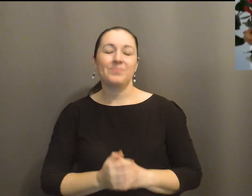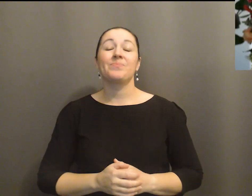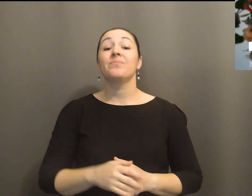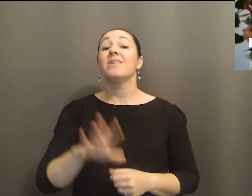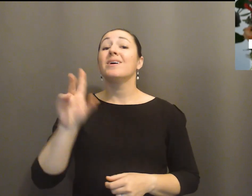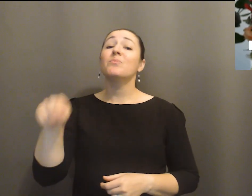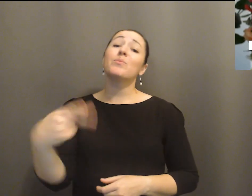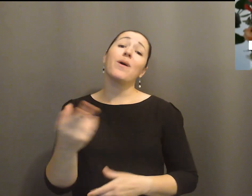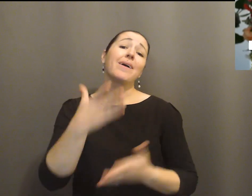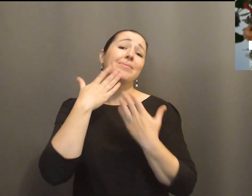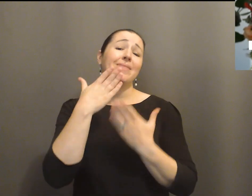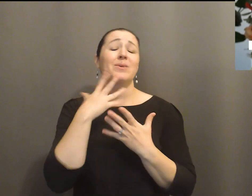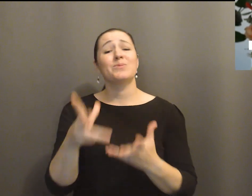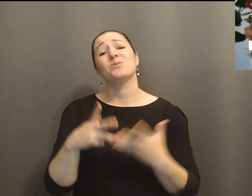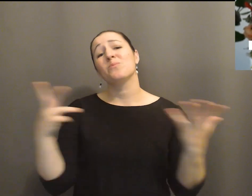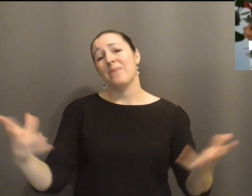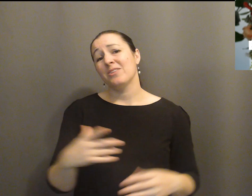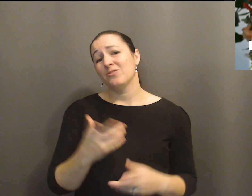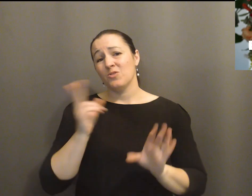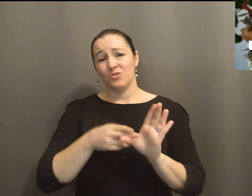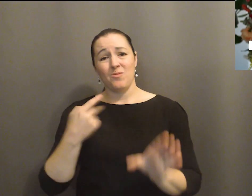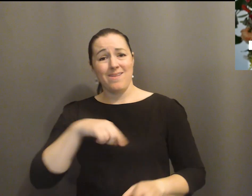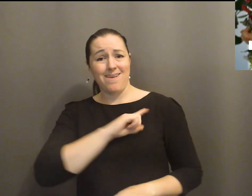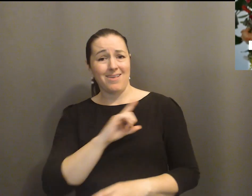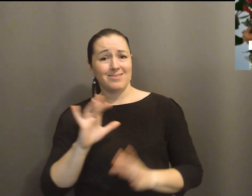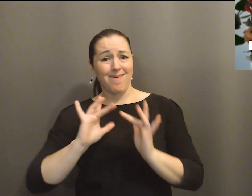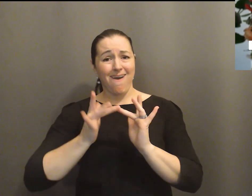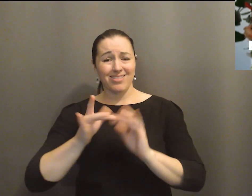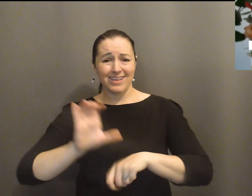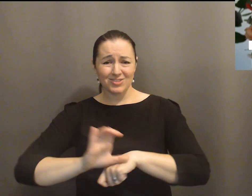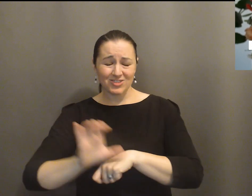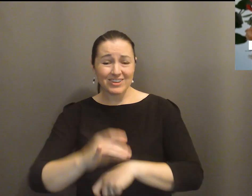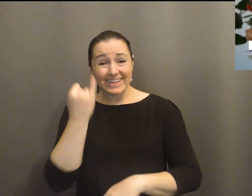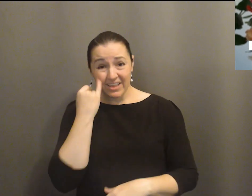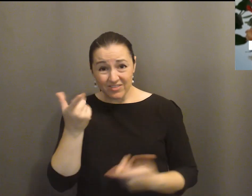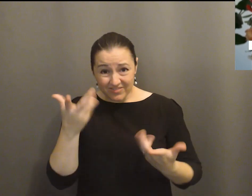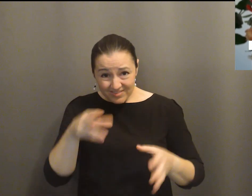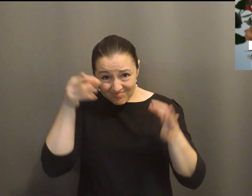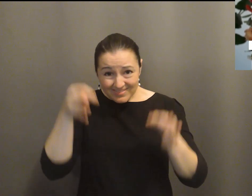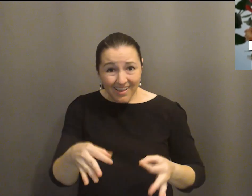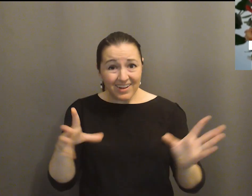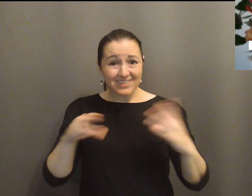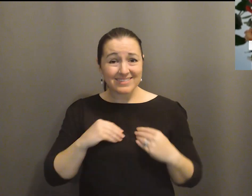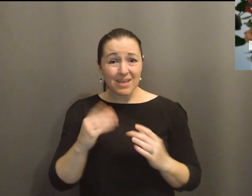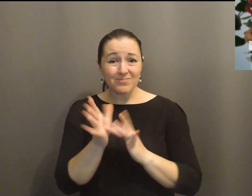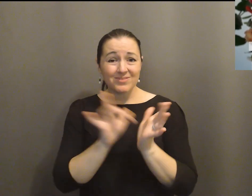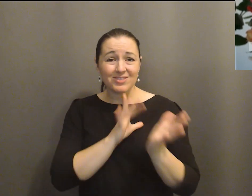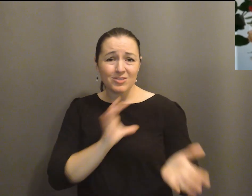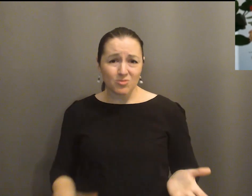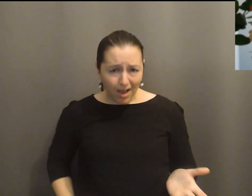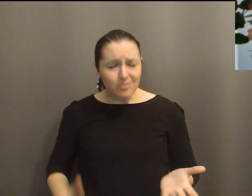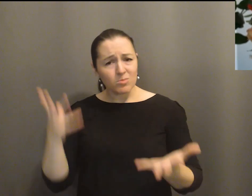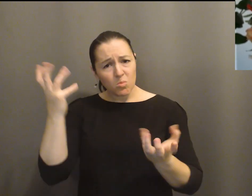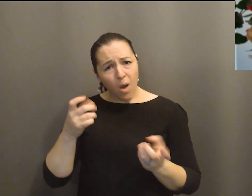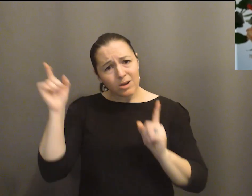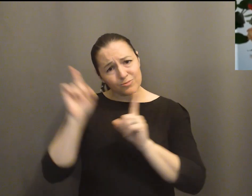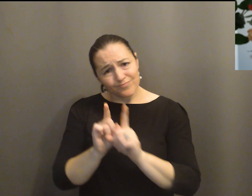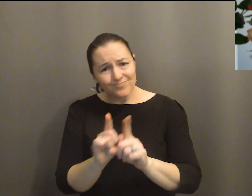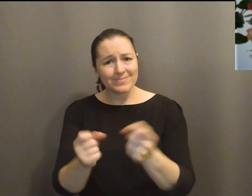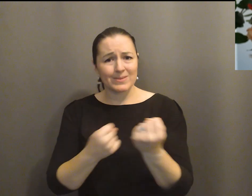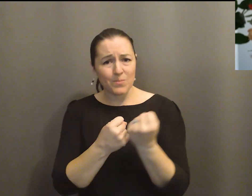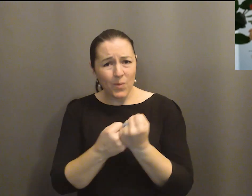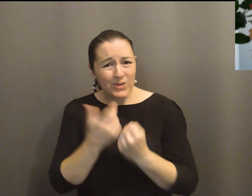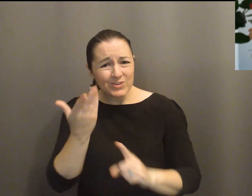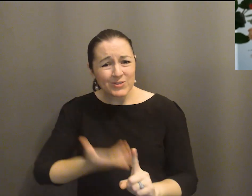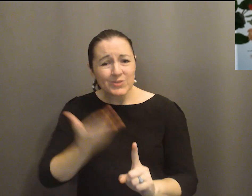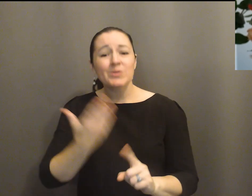Pure Heart Thank you so much For joining us today On our online campus And hey If you made a decision Today for Christ We want to walk Alongside you So would